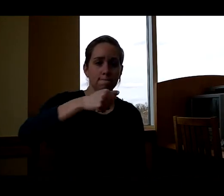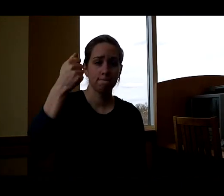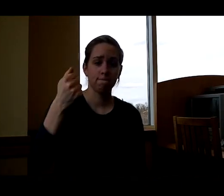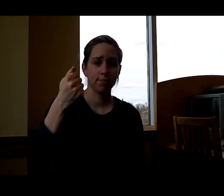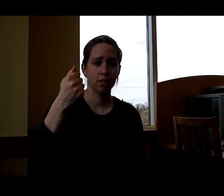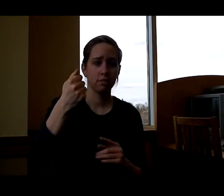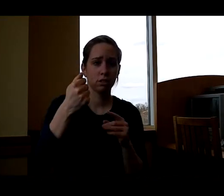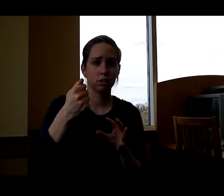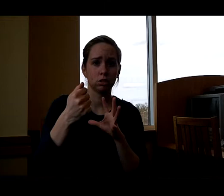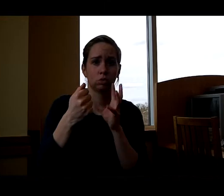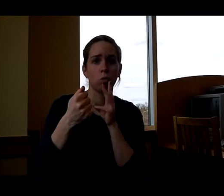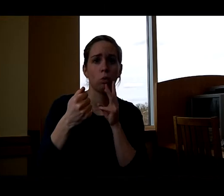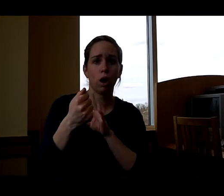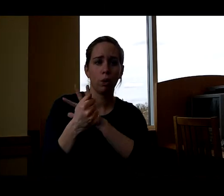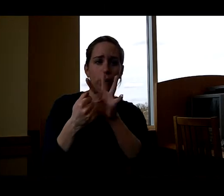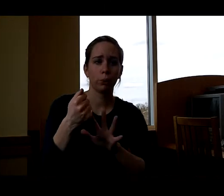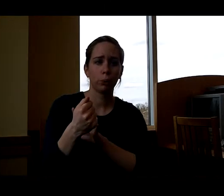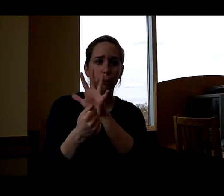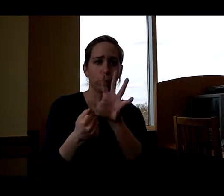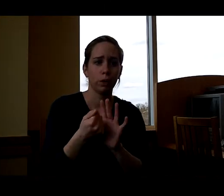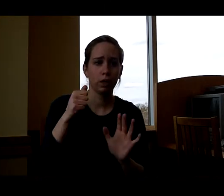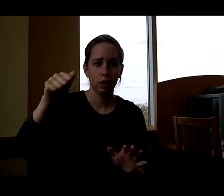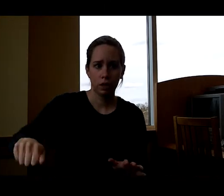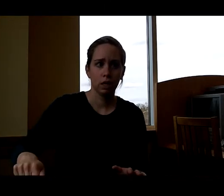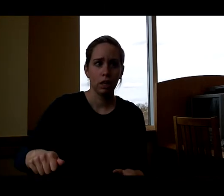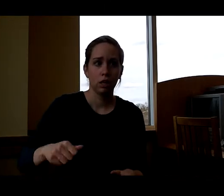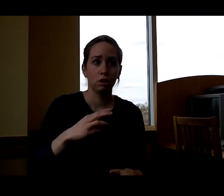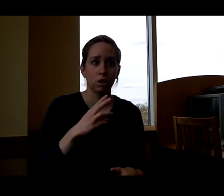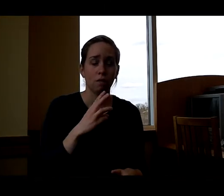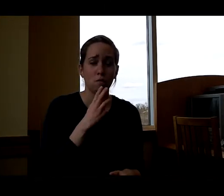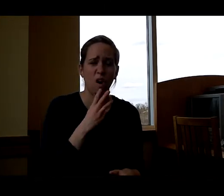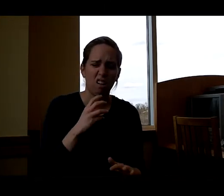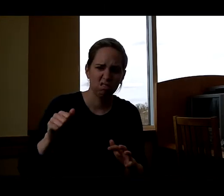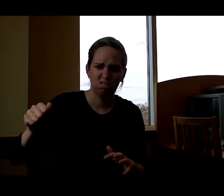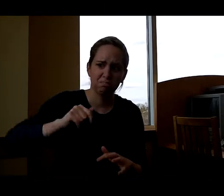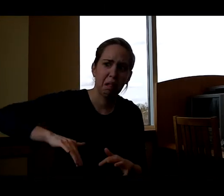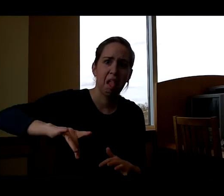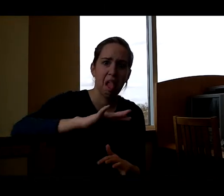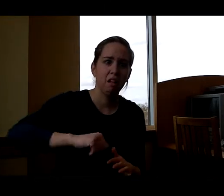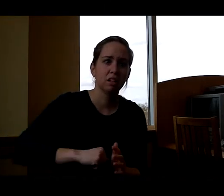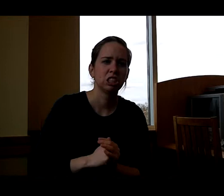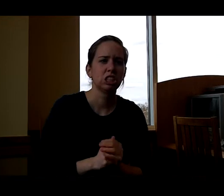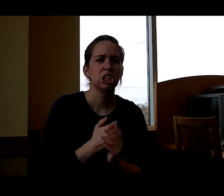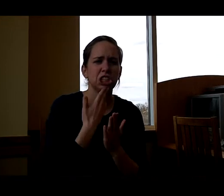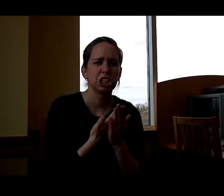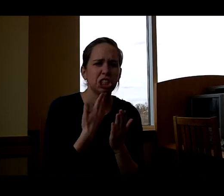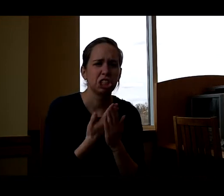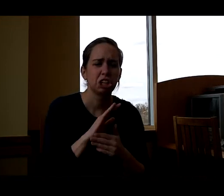there's water that's collected. You take the lid, sit it on the stove, and then you have water that runs everywhere. Another really good example. You always do.